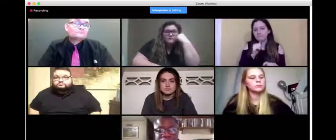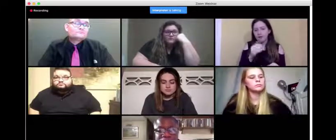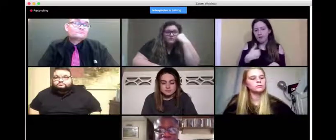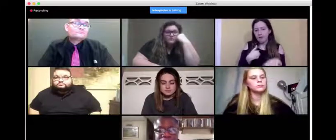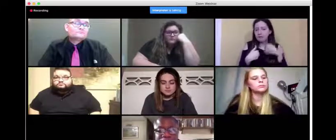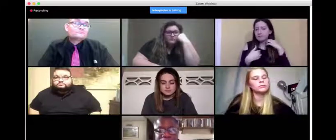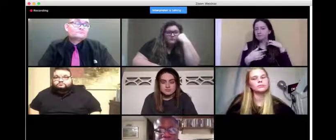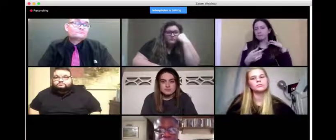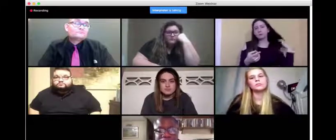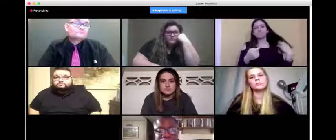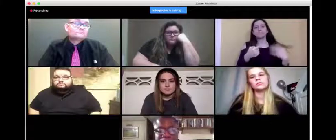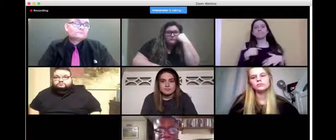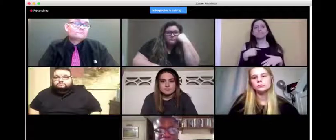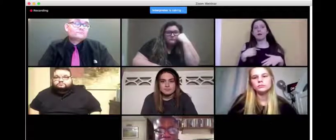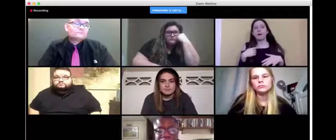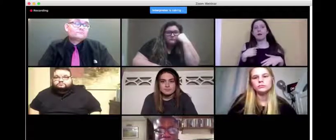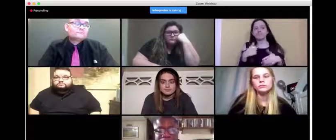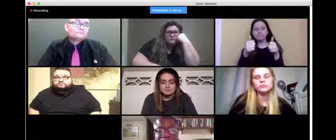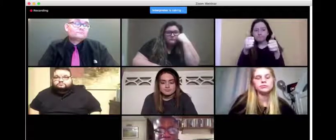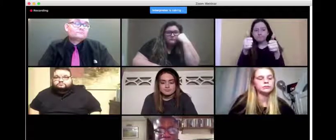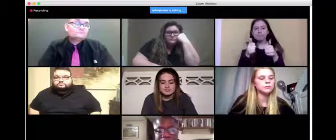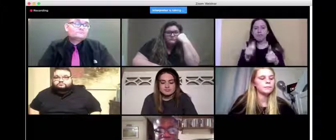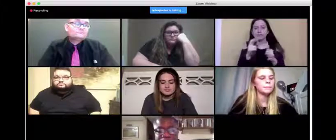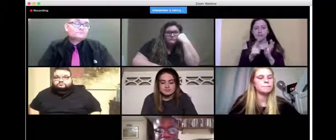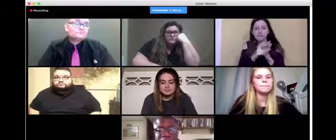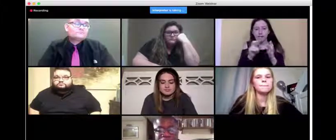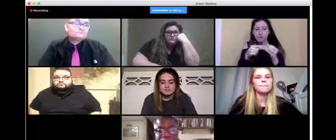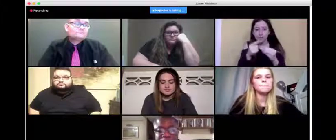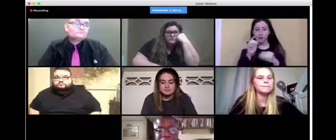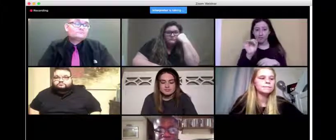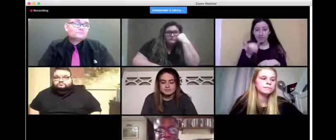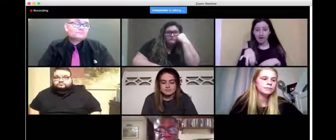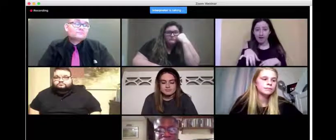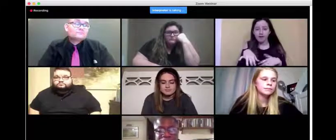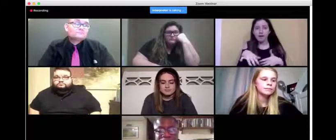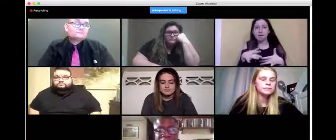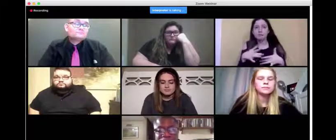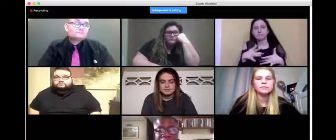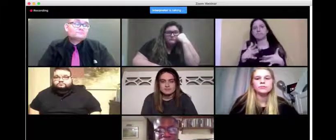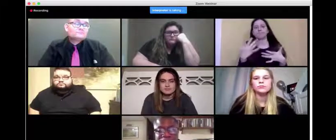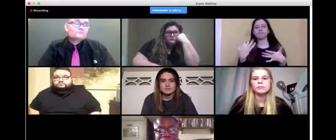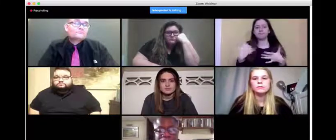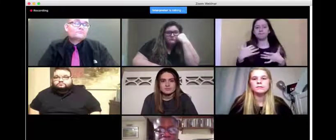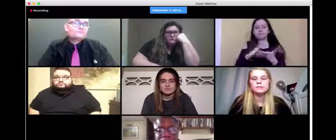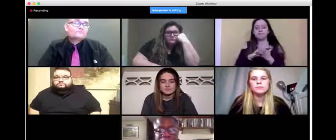video about that, and it became viral and popular.